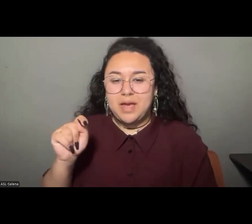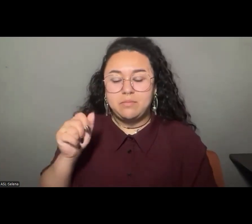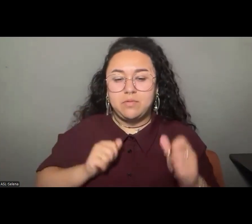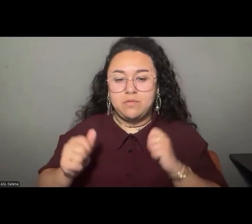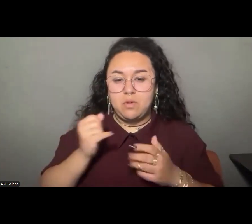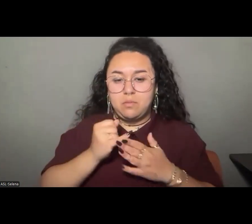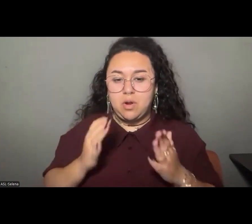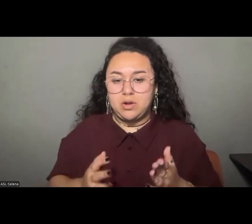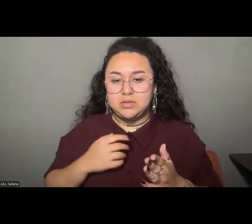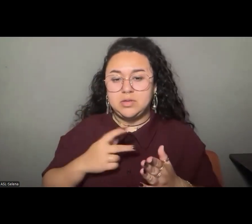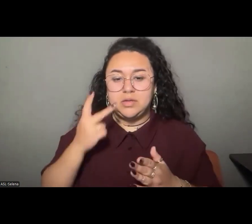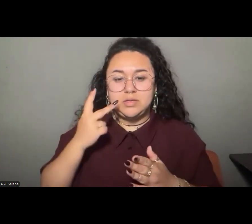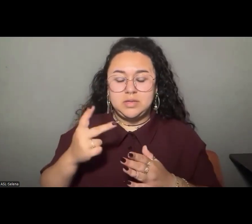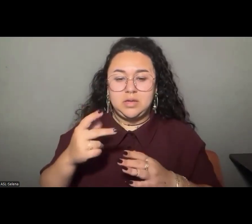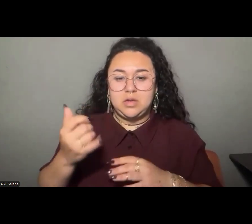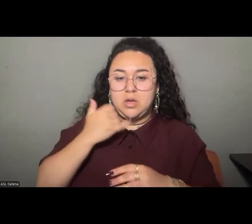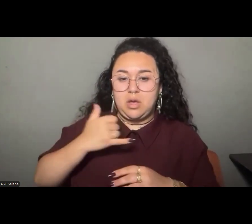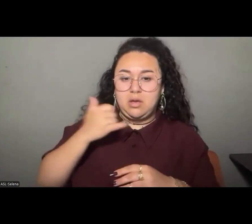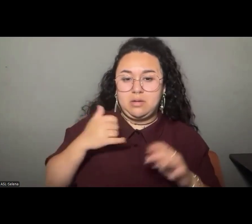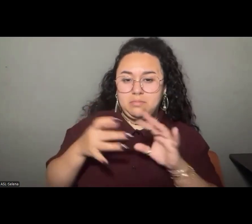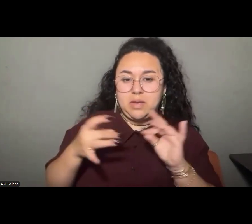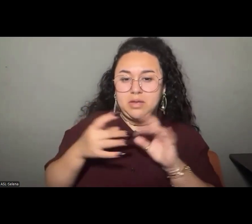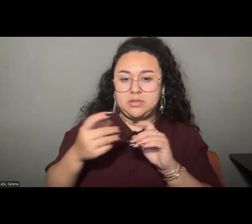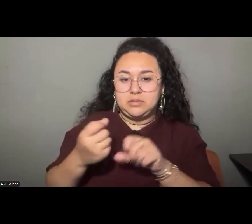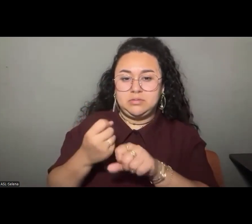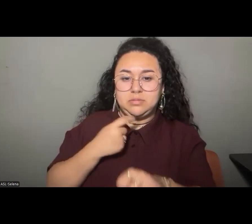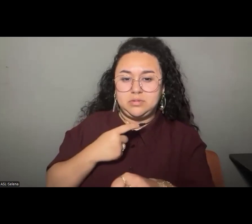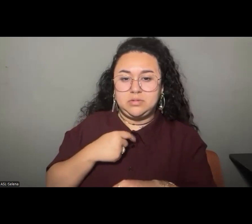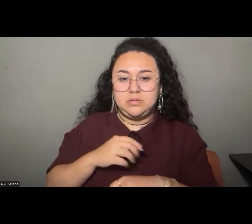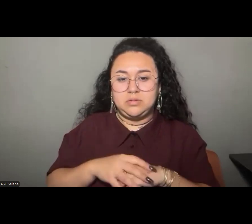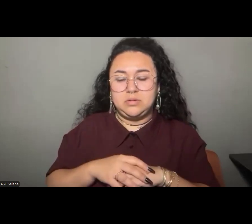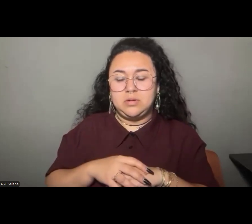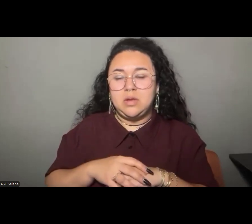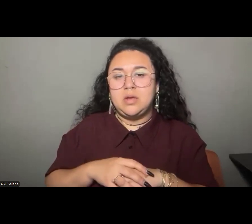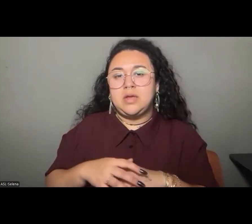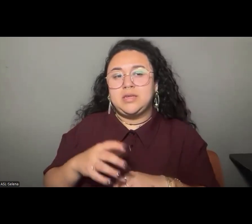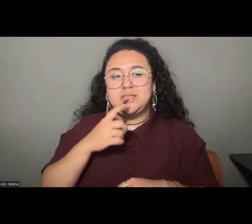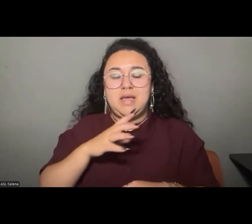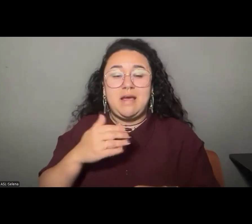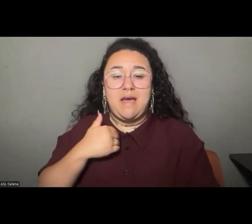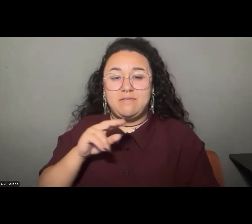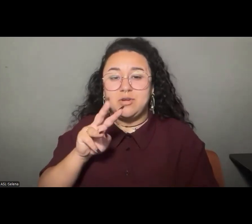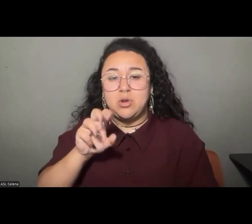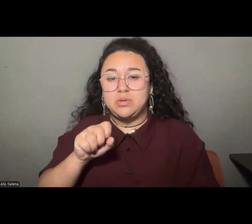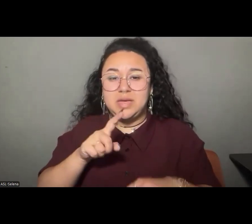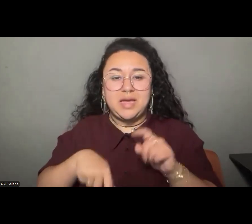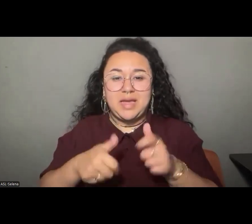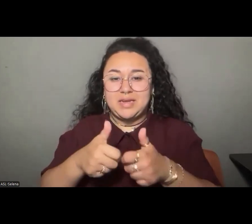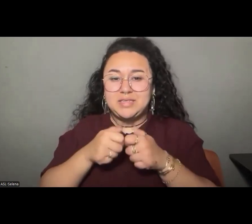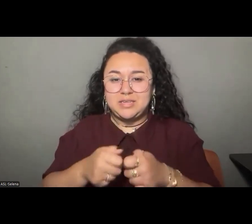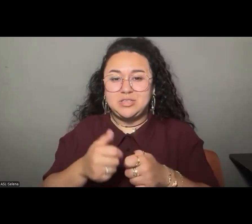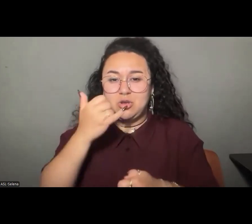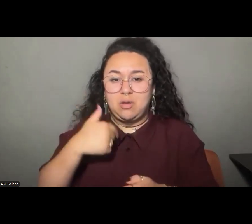then I see a text where she's like, "Hey girl, I have some news. I can't text it to you. Call me." And in this